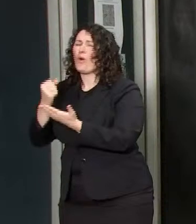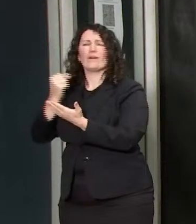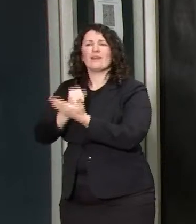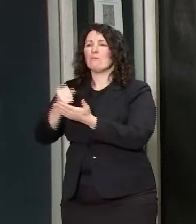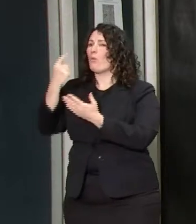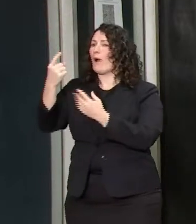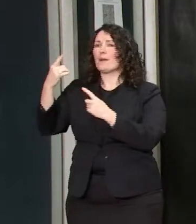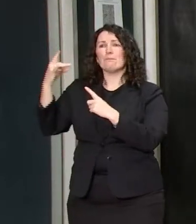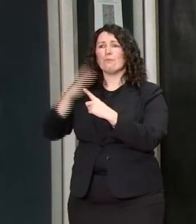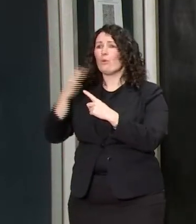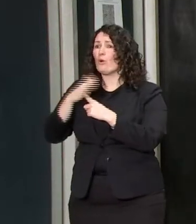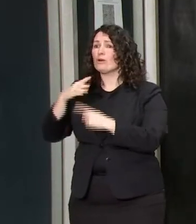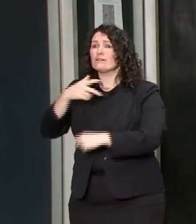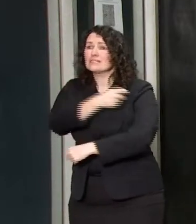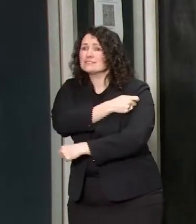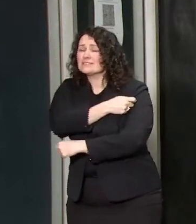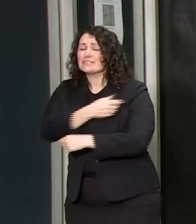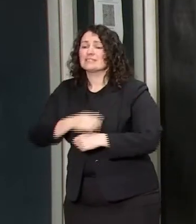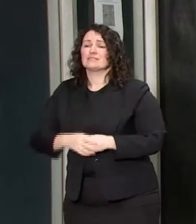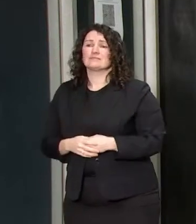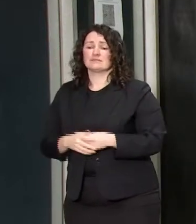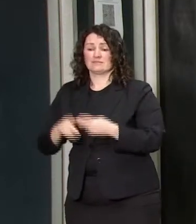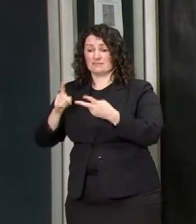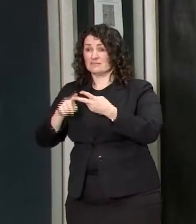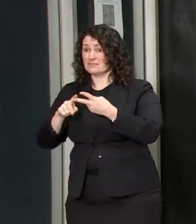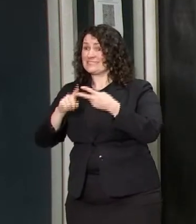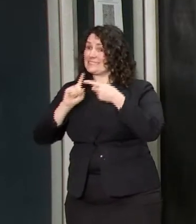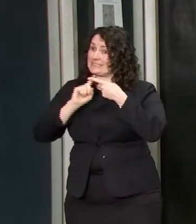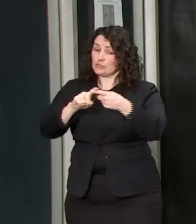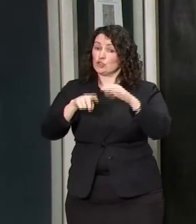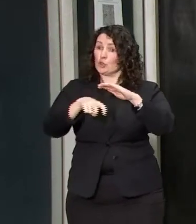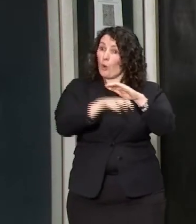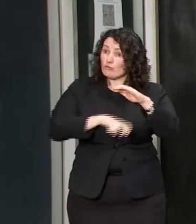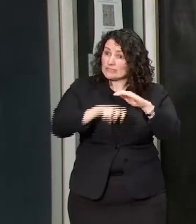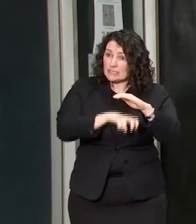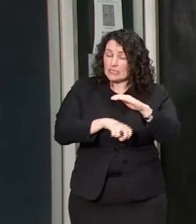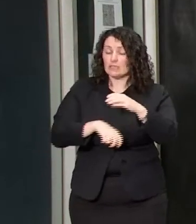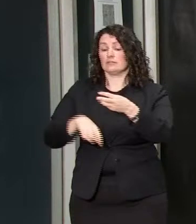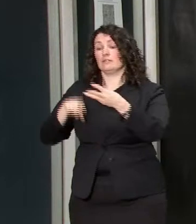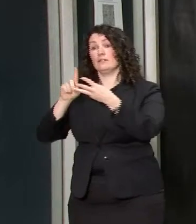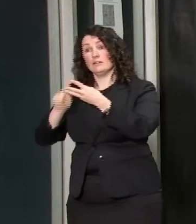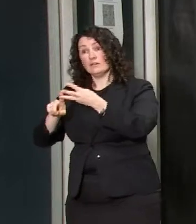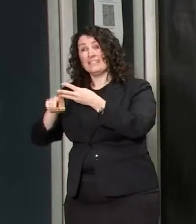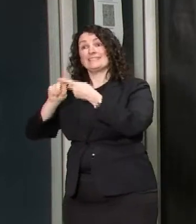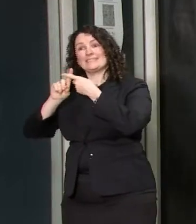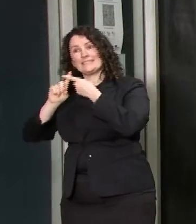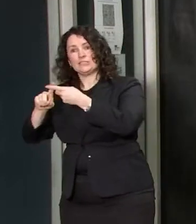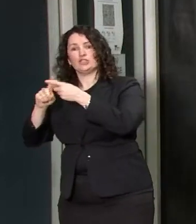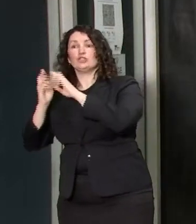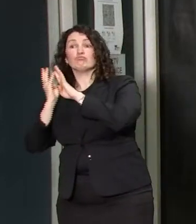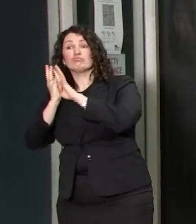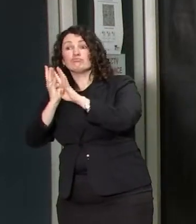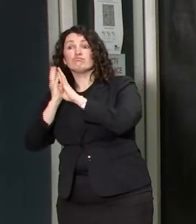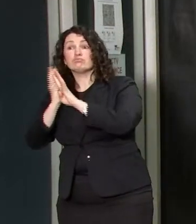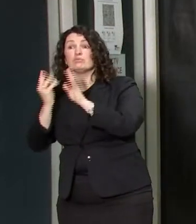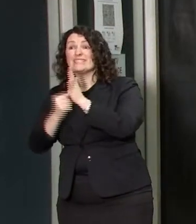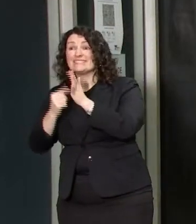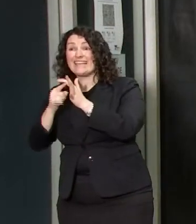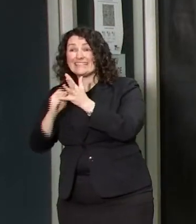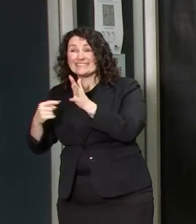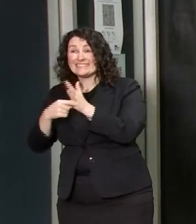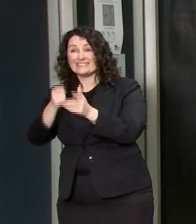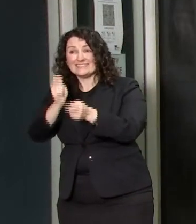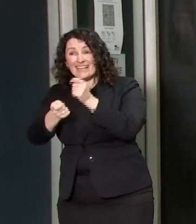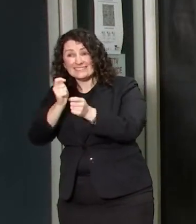everything to do with quarantine, everything to do with maintaining higher levels of testing, they are all measures that reduce the risk of outbreaks getting